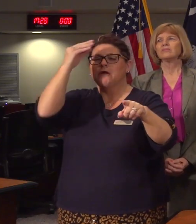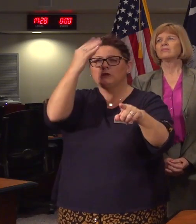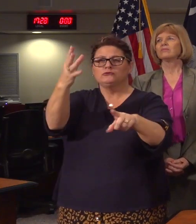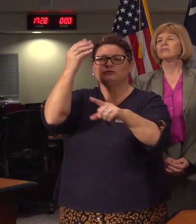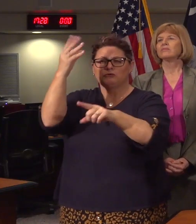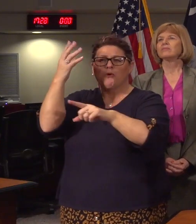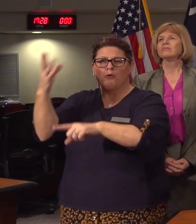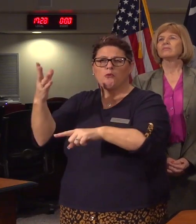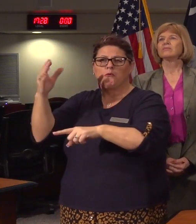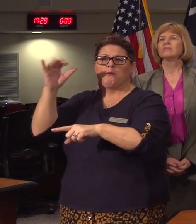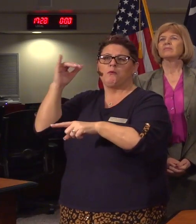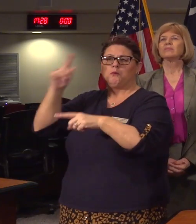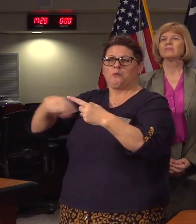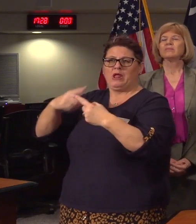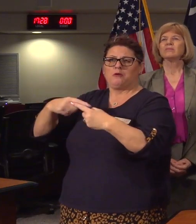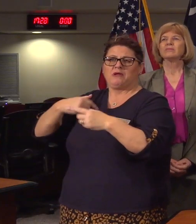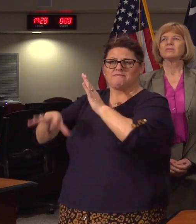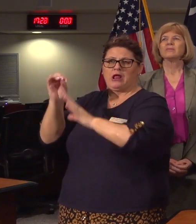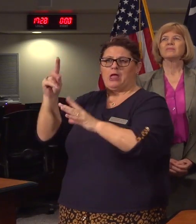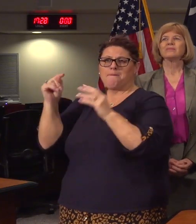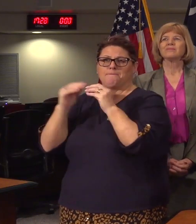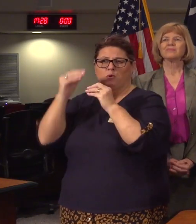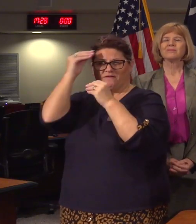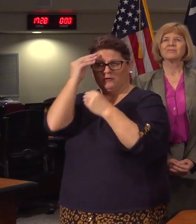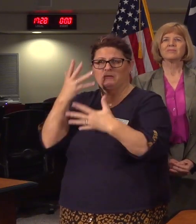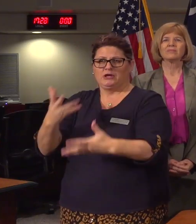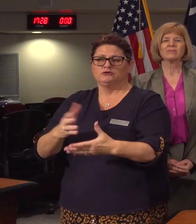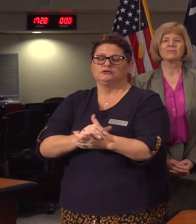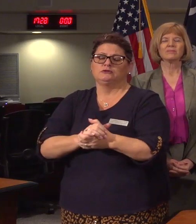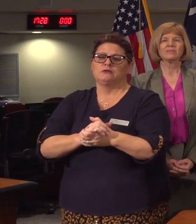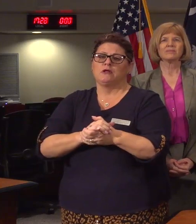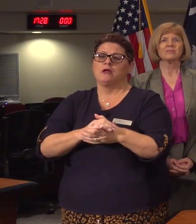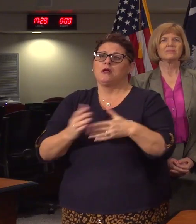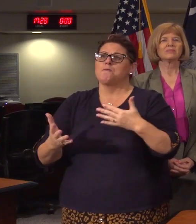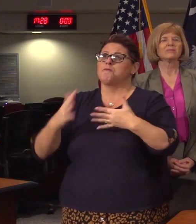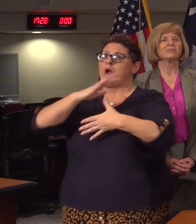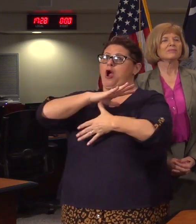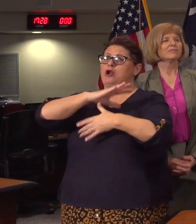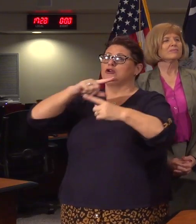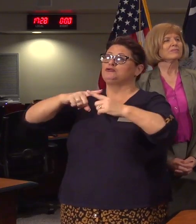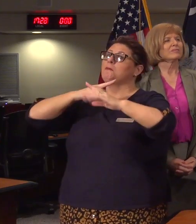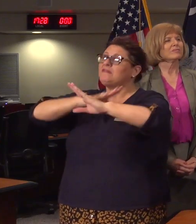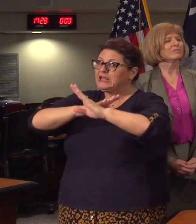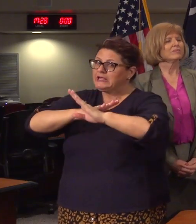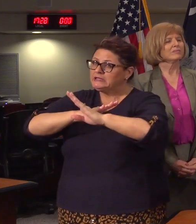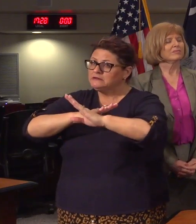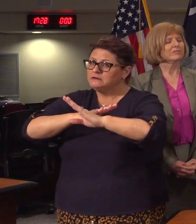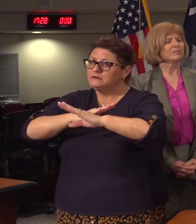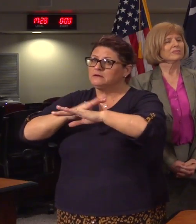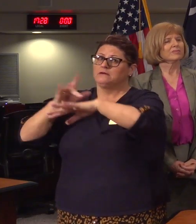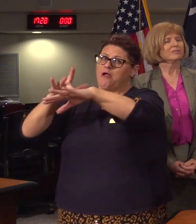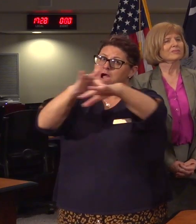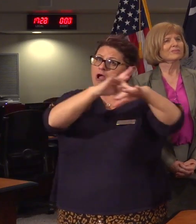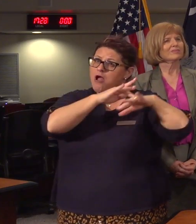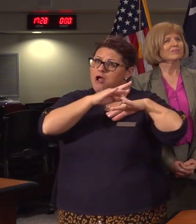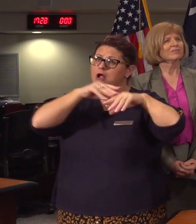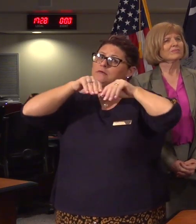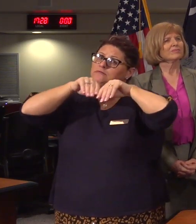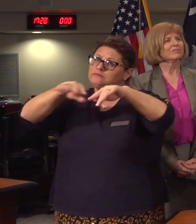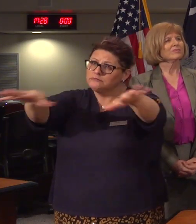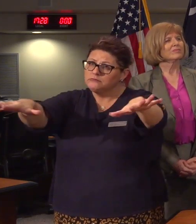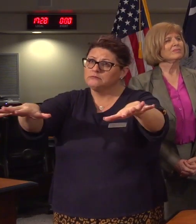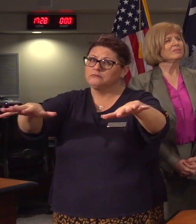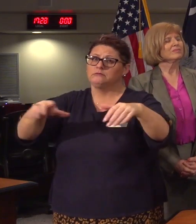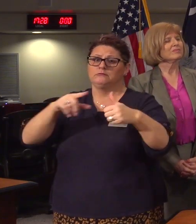is known. Our top priorities remain preventing the spread of the disease and protecting the public health. This